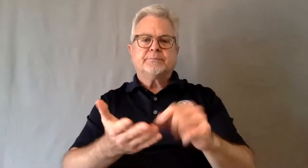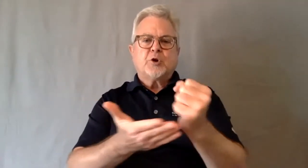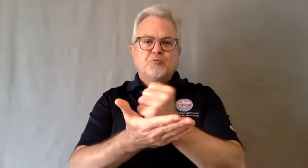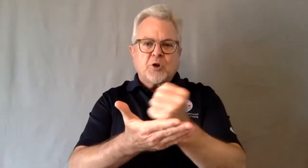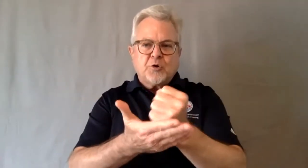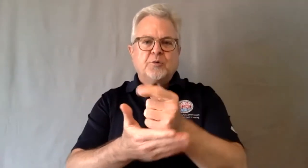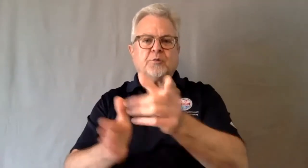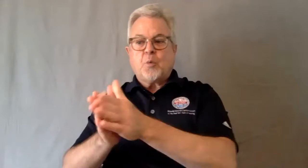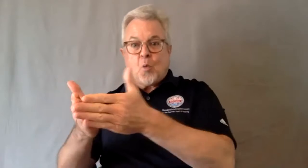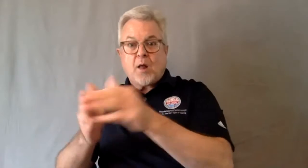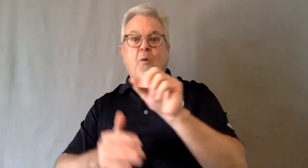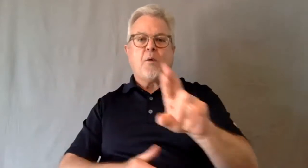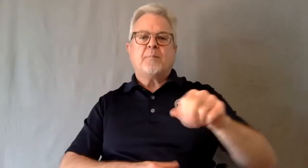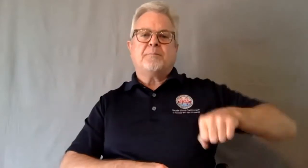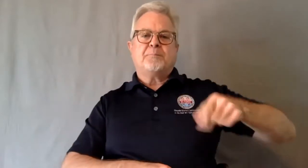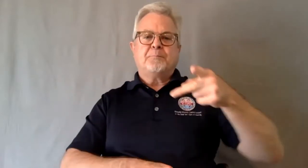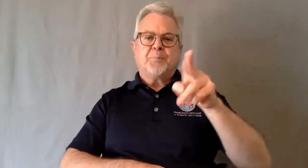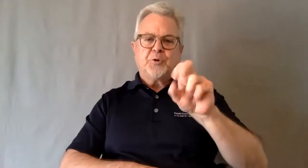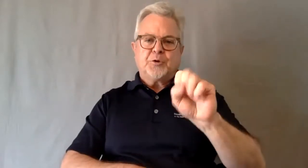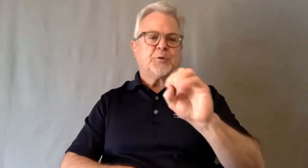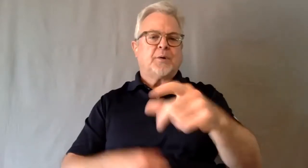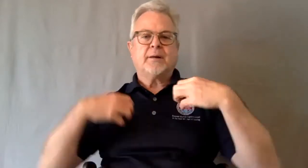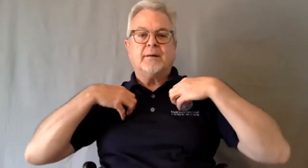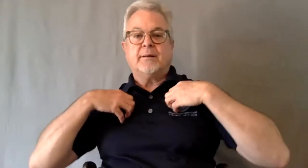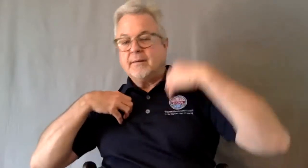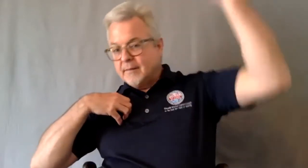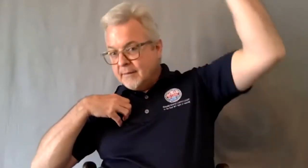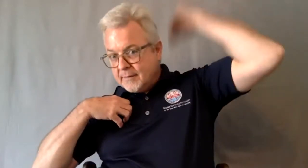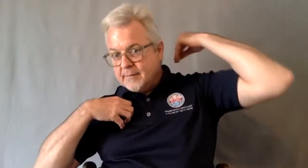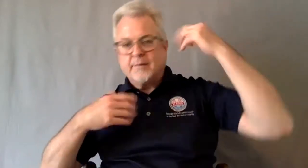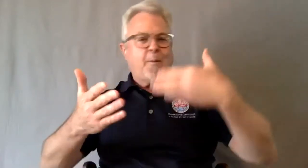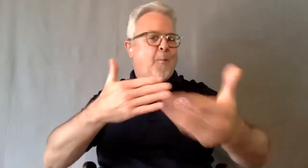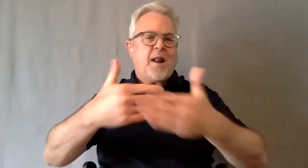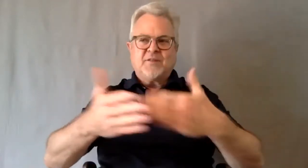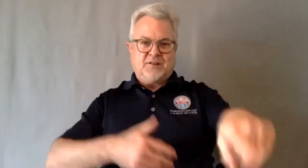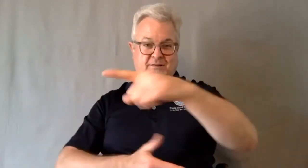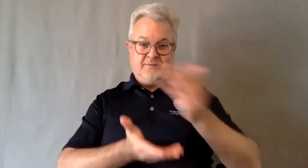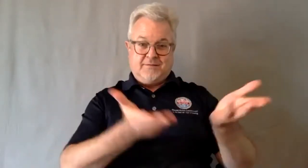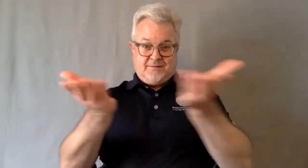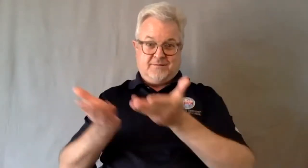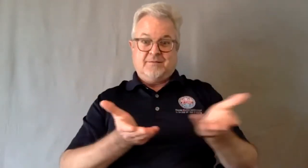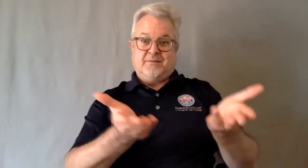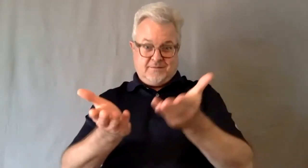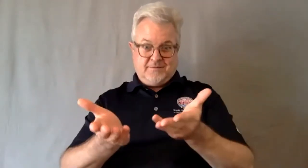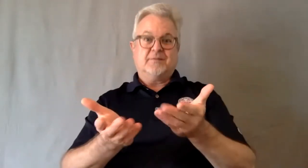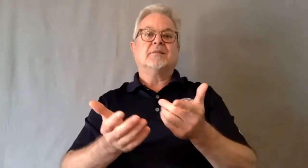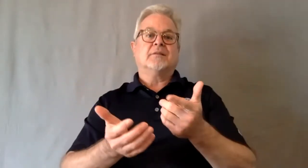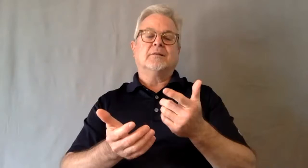license, my medical insurance card, credit cards, wallet or purse, a backpack, however you carry your necessities